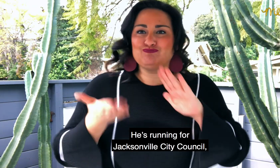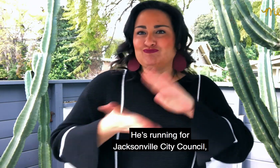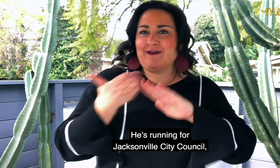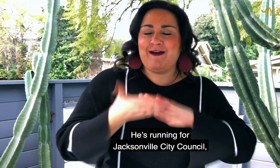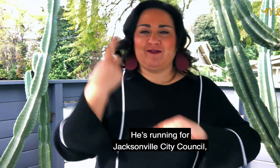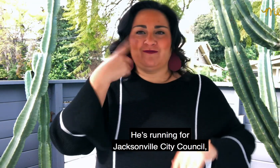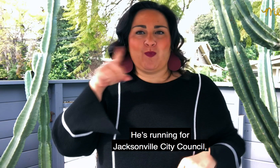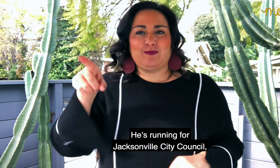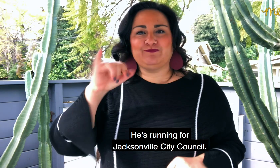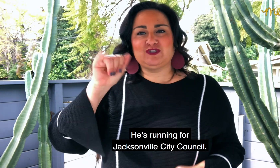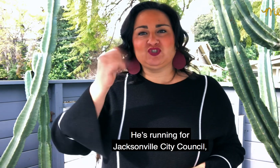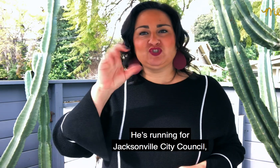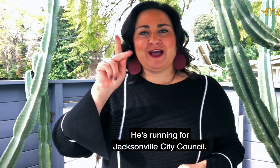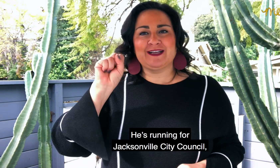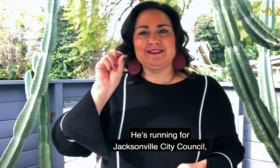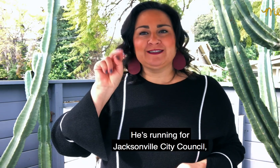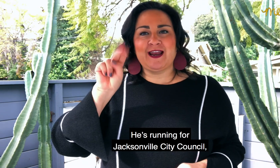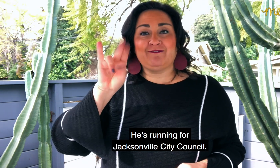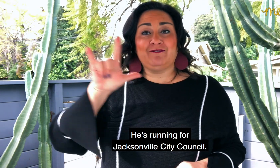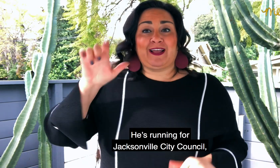He's running for Jacksonville City Council.